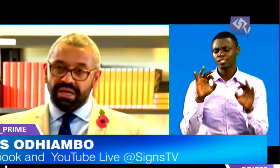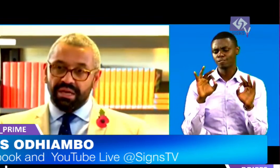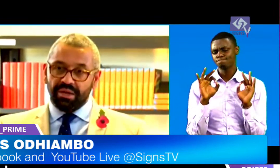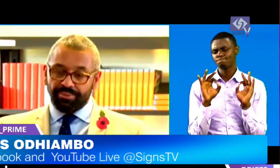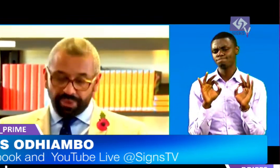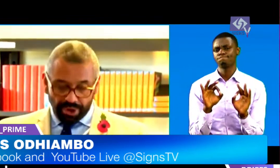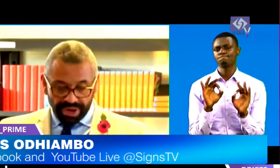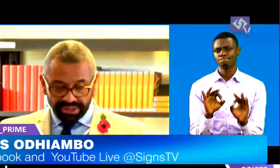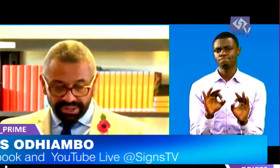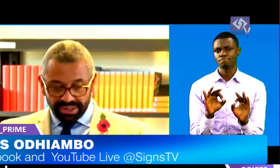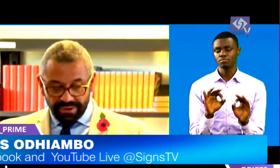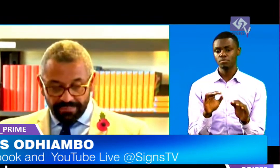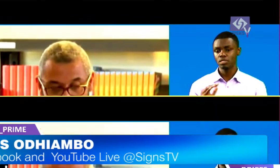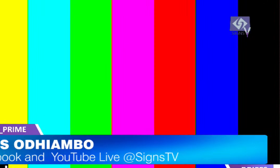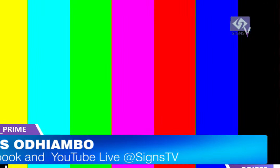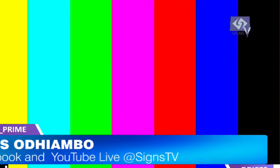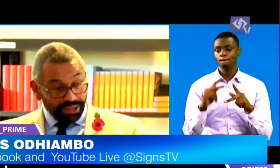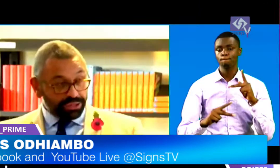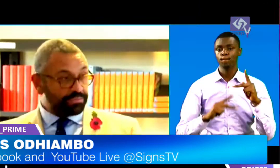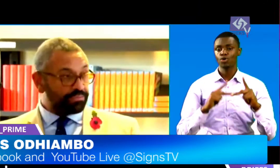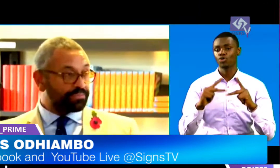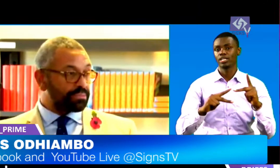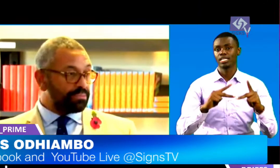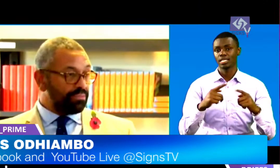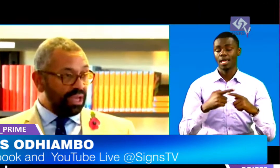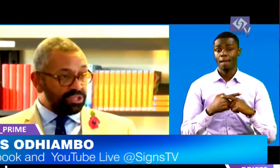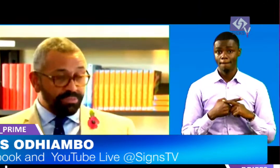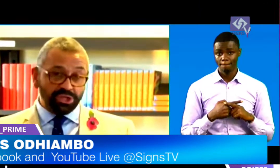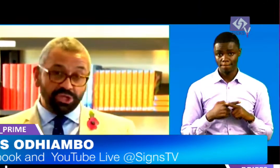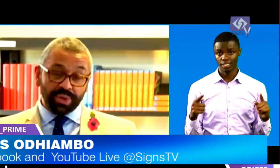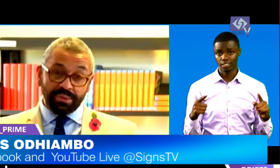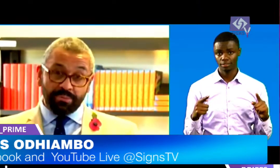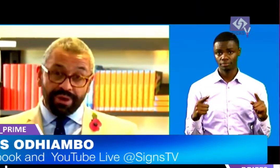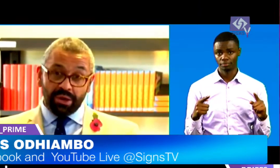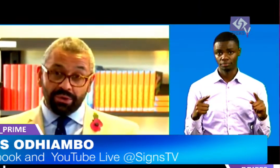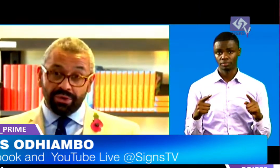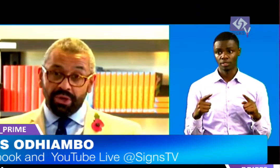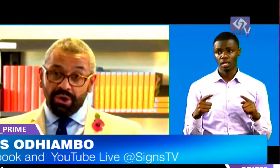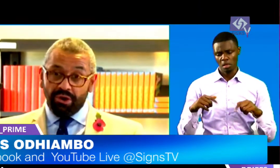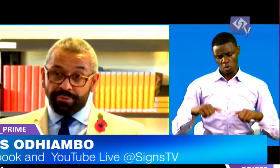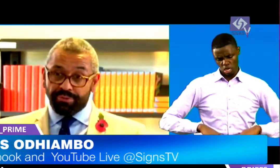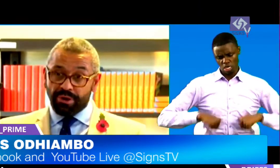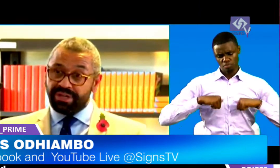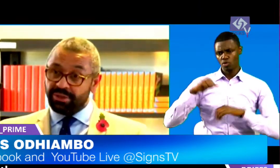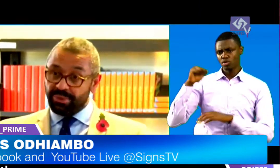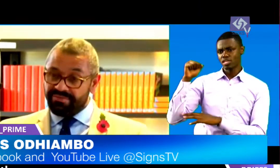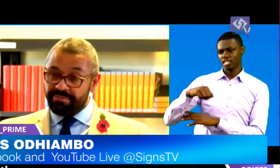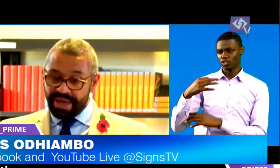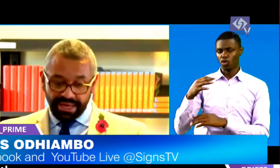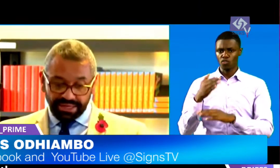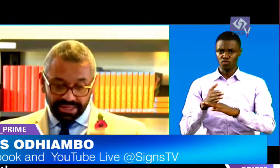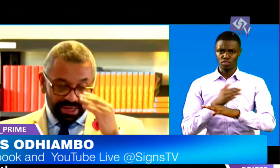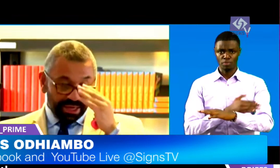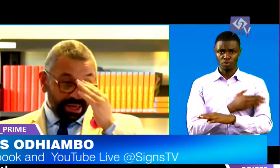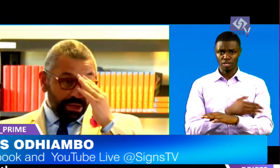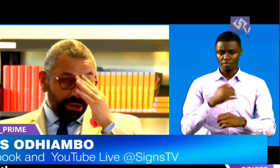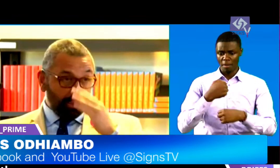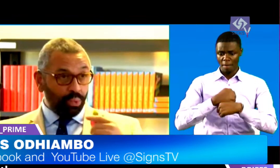fantastic progress. But as much as we can be proud of the progress that we have